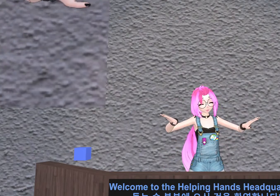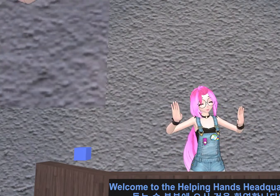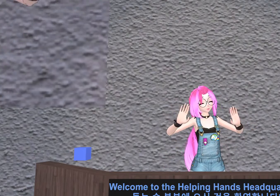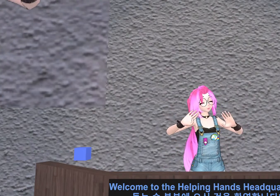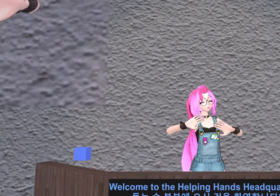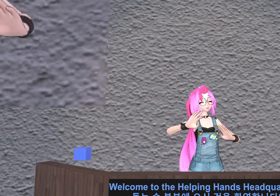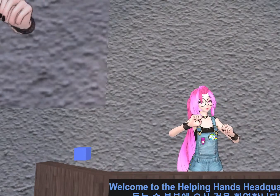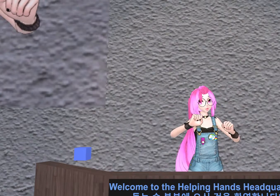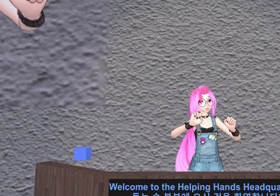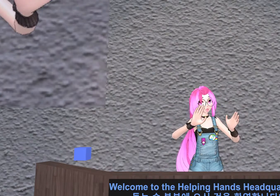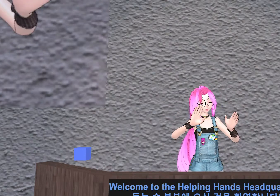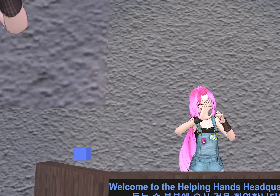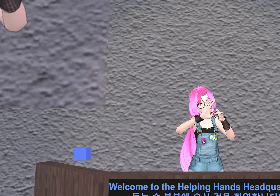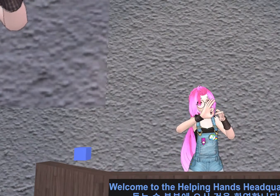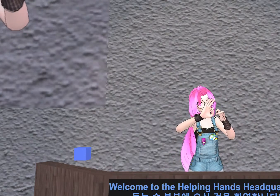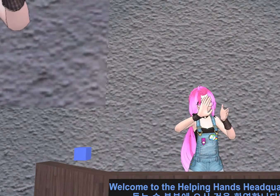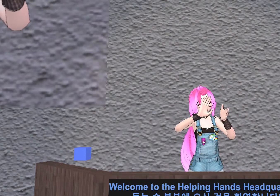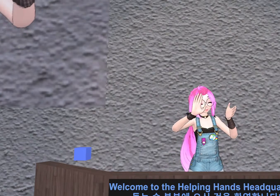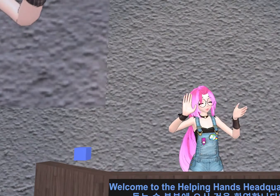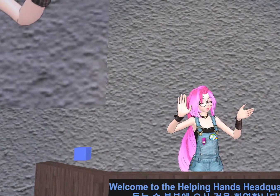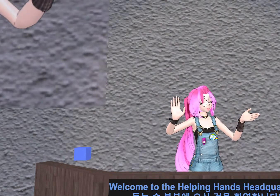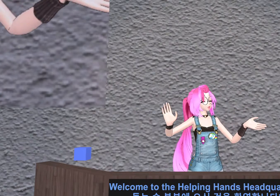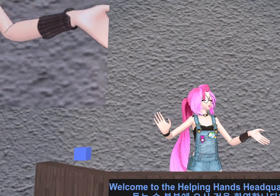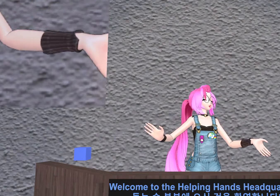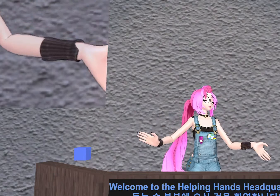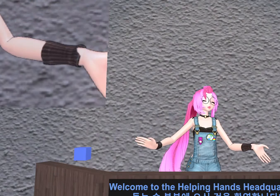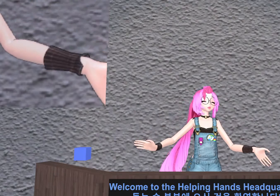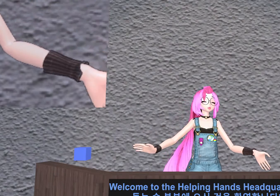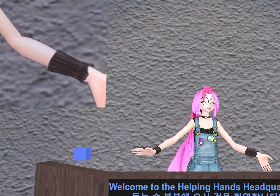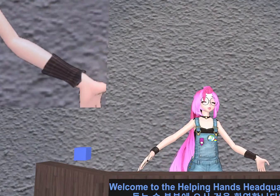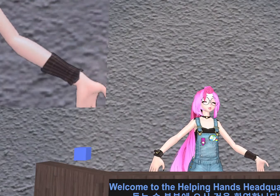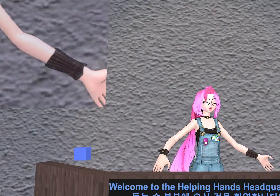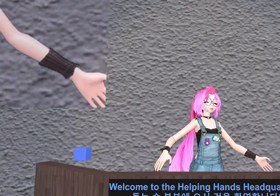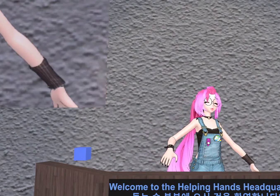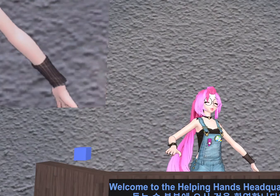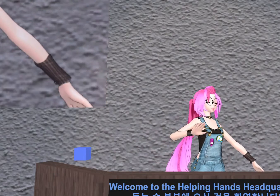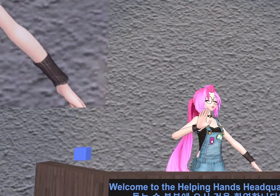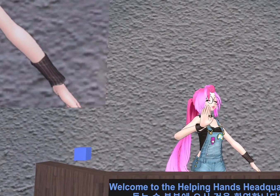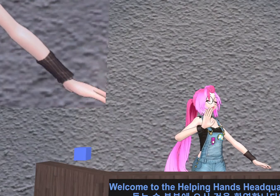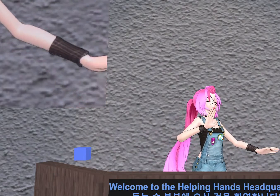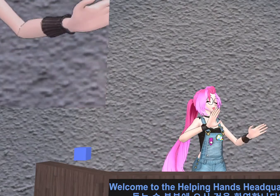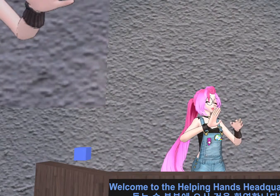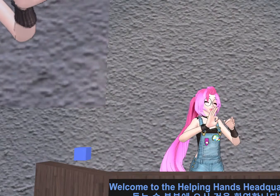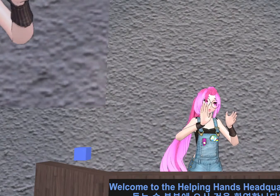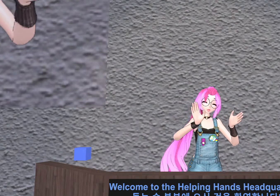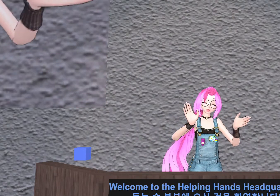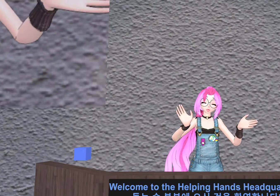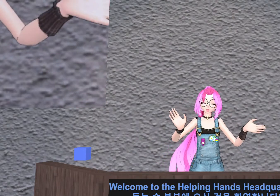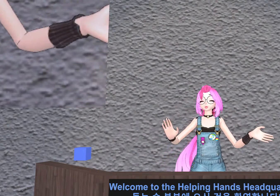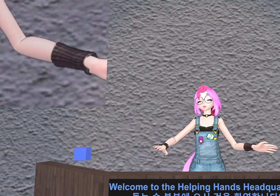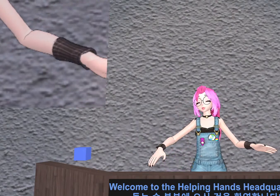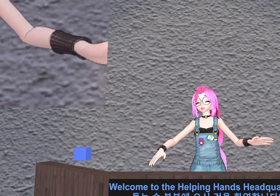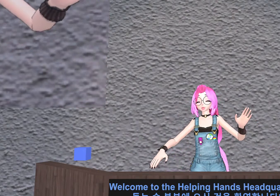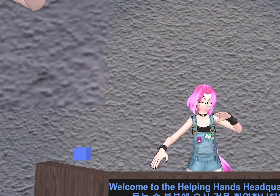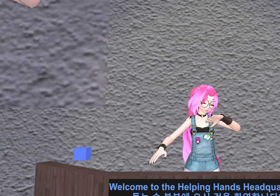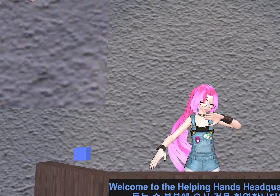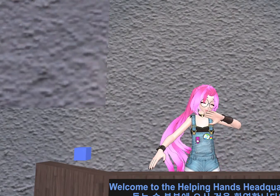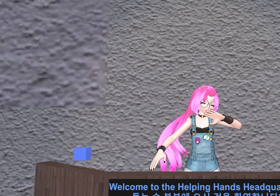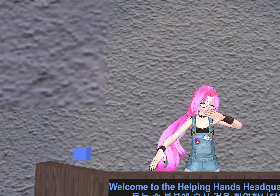So just let go. Let go. They don't need you. Let